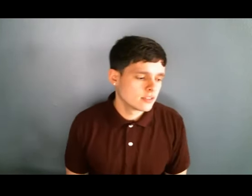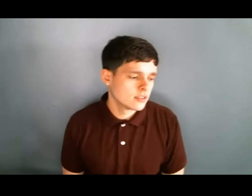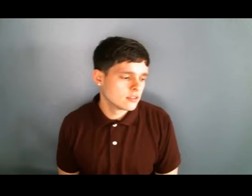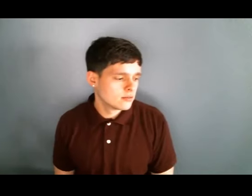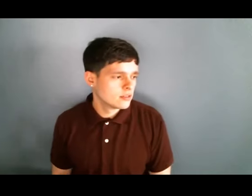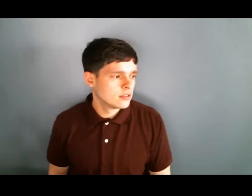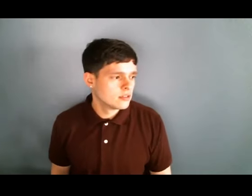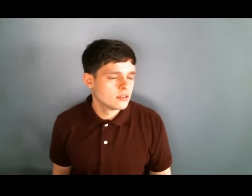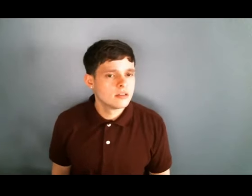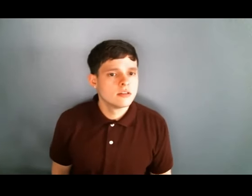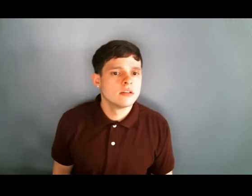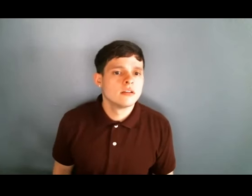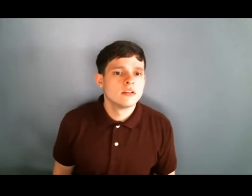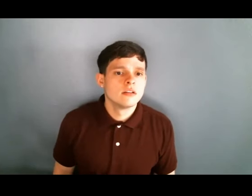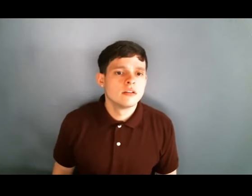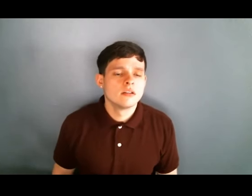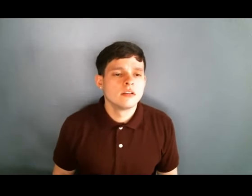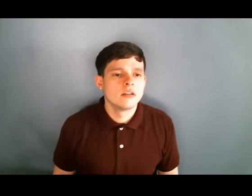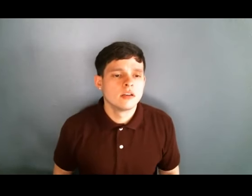Find questions I haven't asked before.